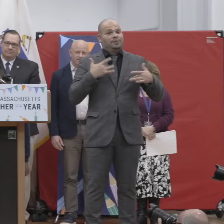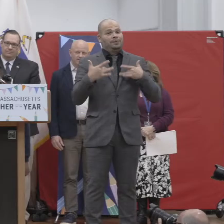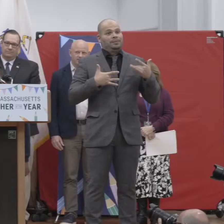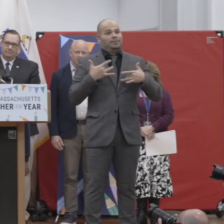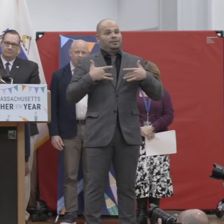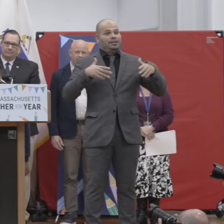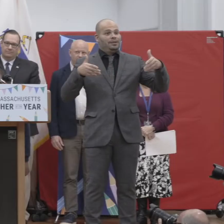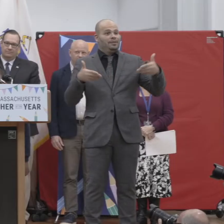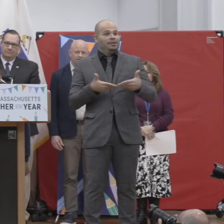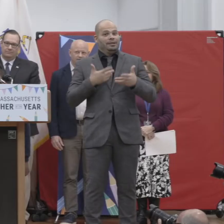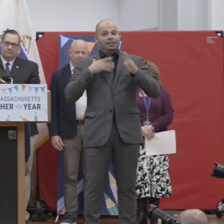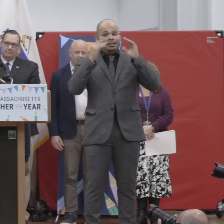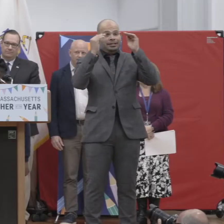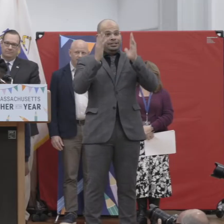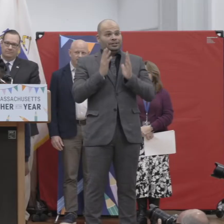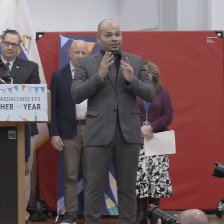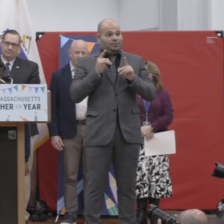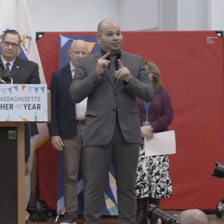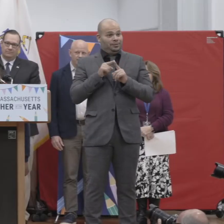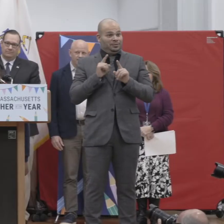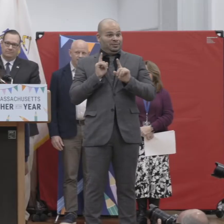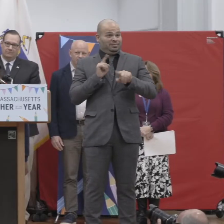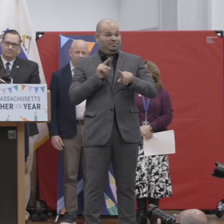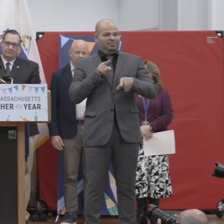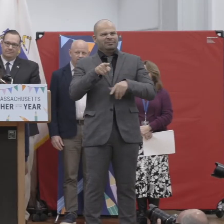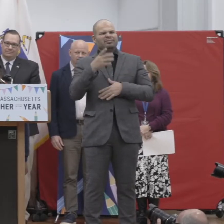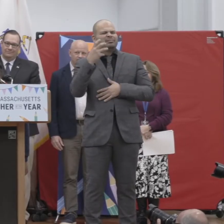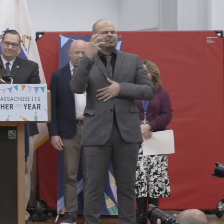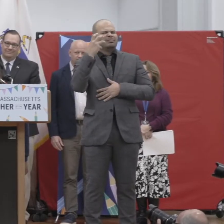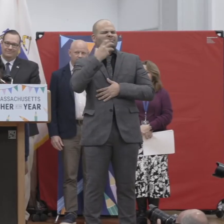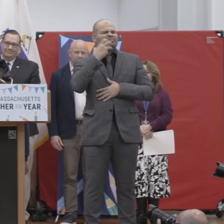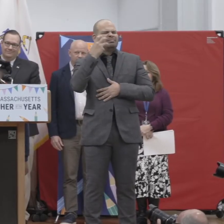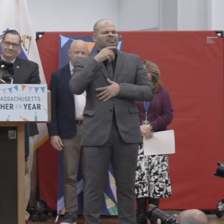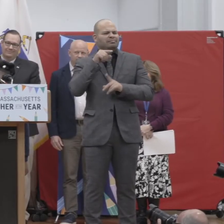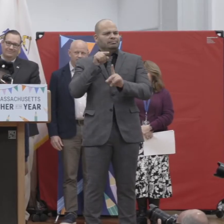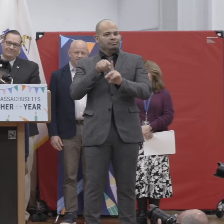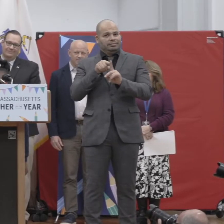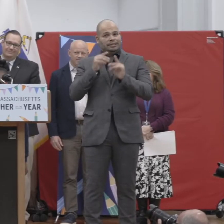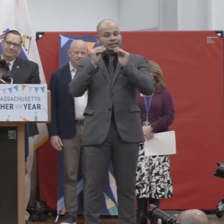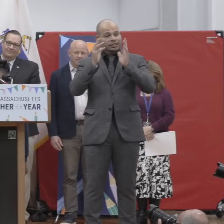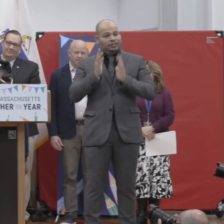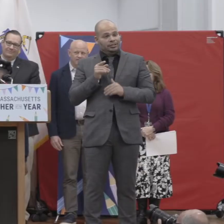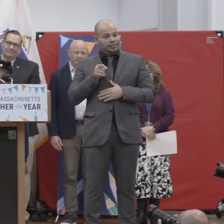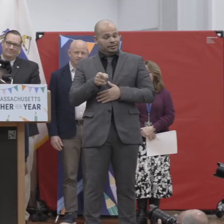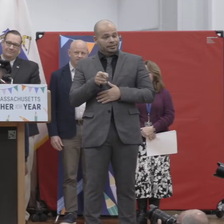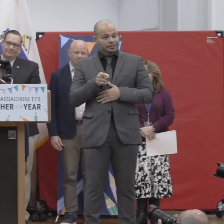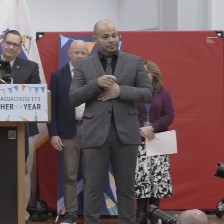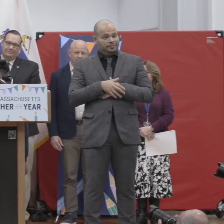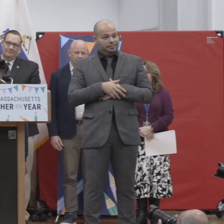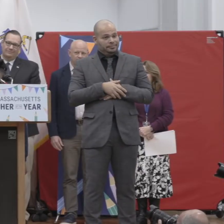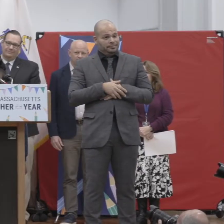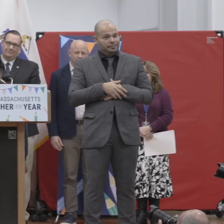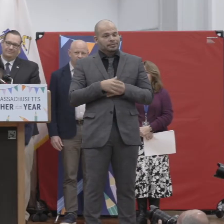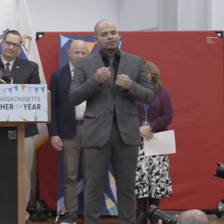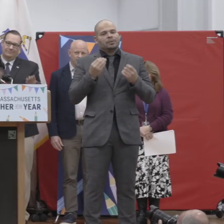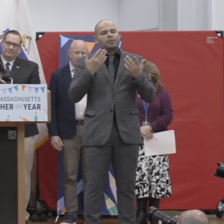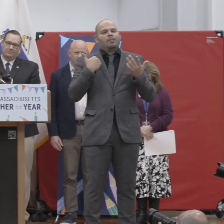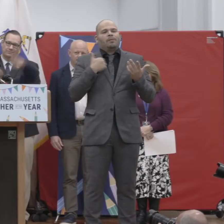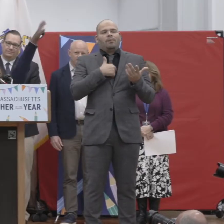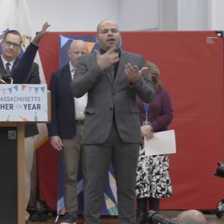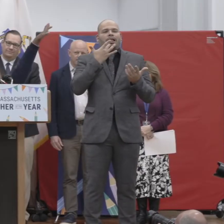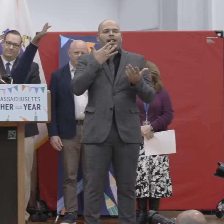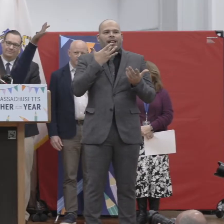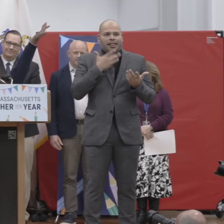teacher. She is the greatest teacher around, and we're so lucky to have her.